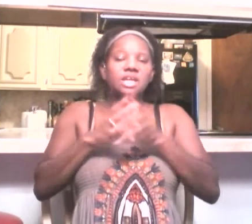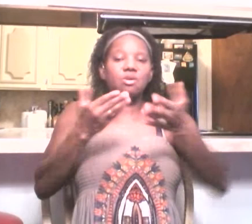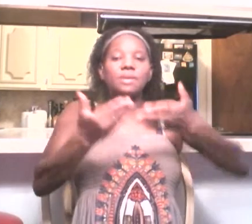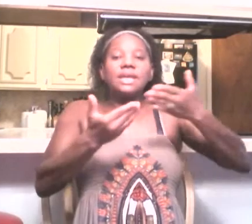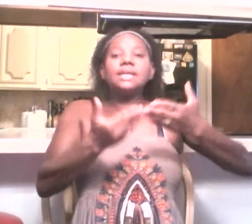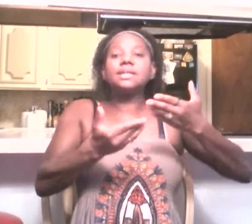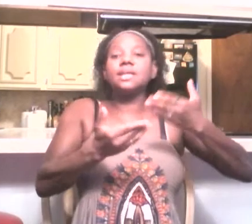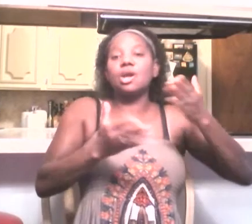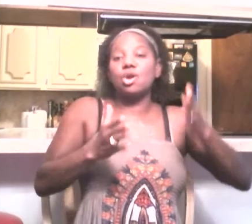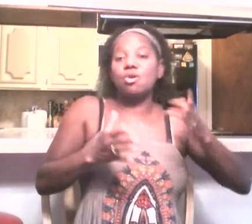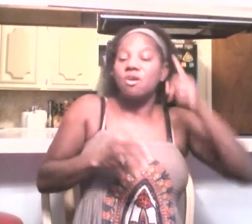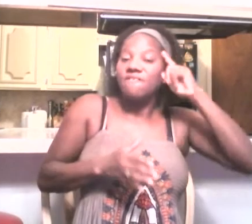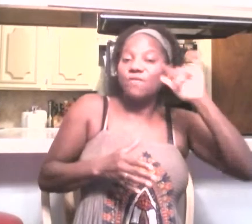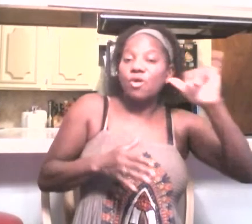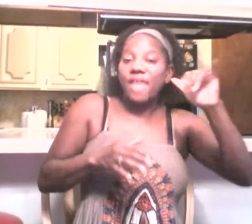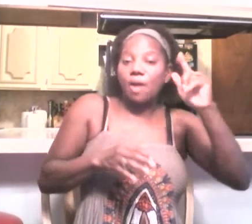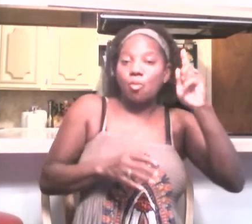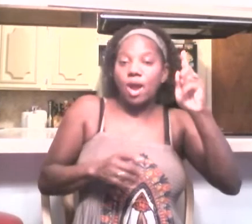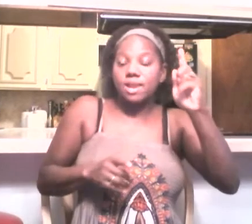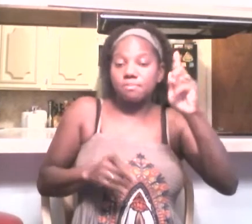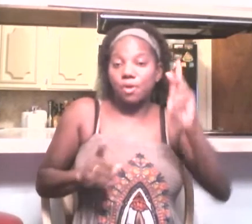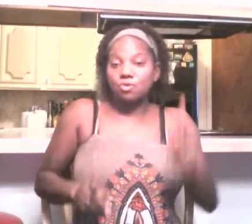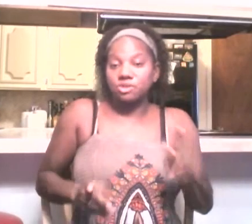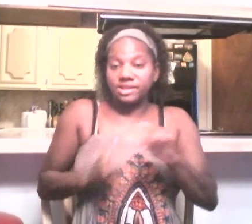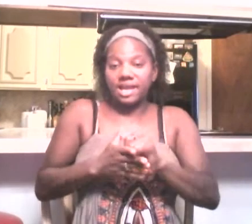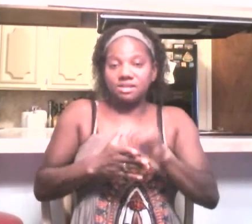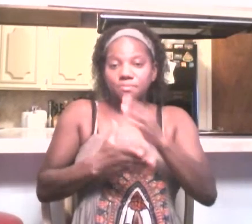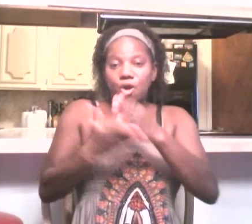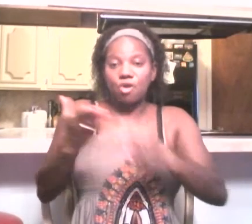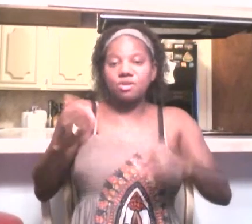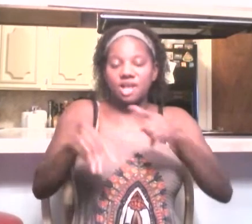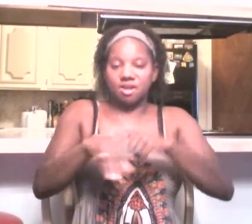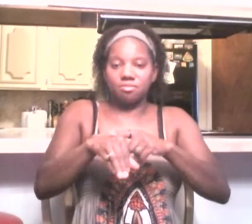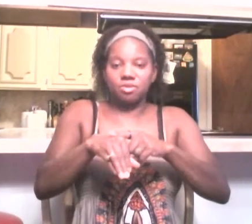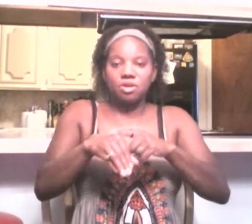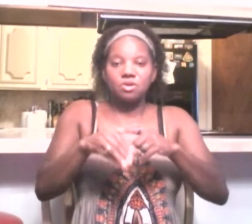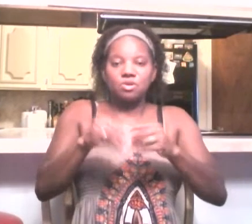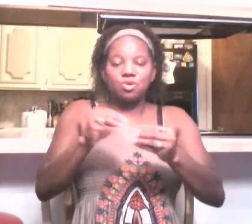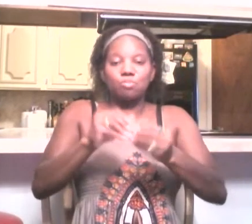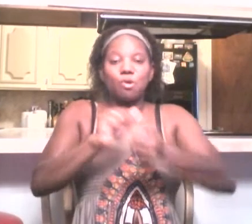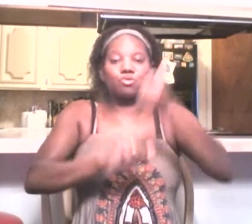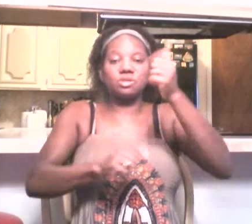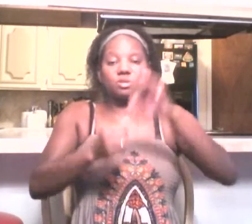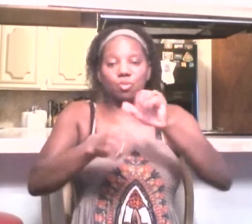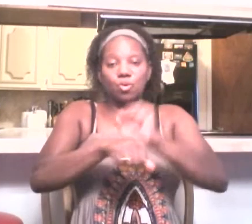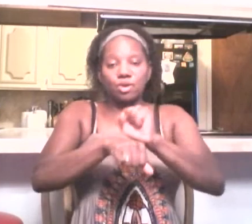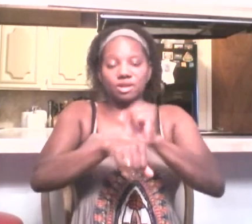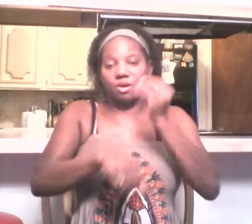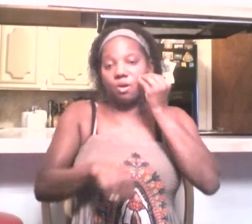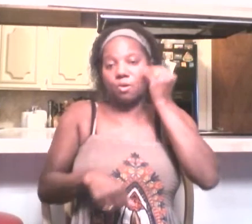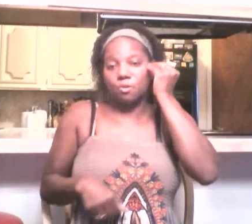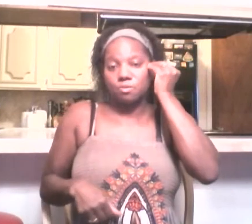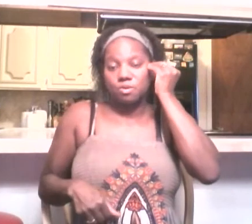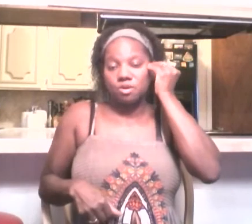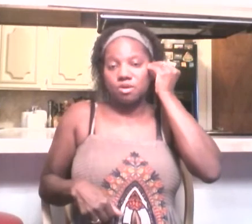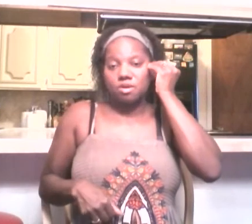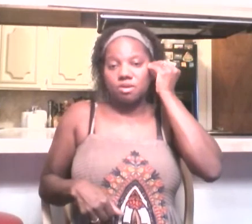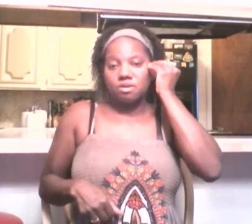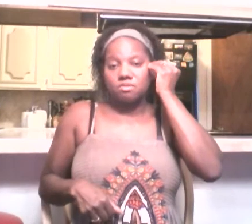gonna be easier for that one person that's part time to do most of the work in the home.